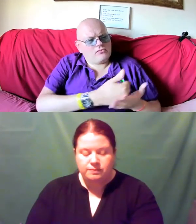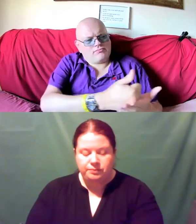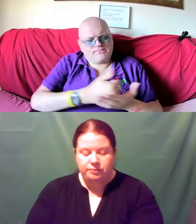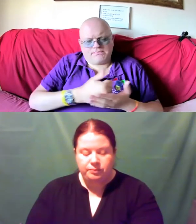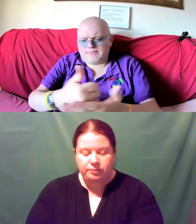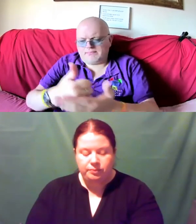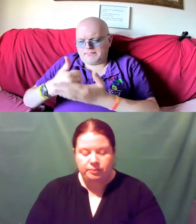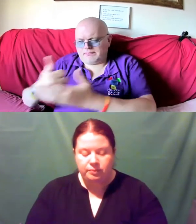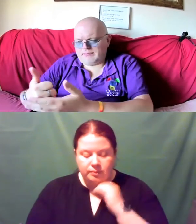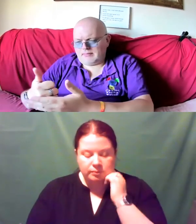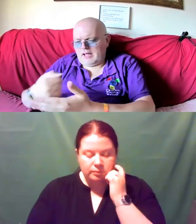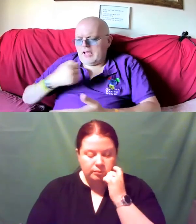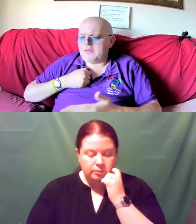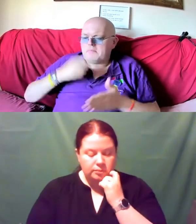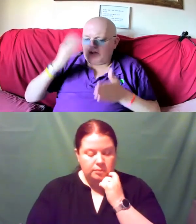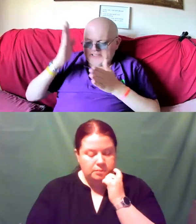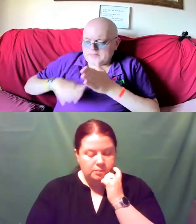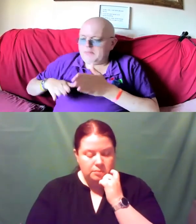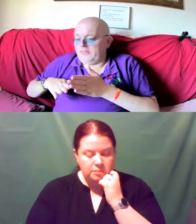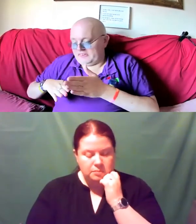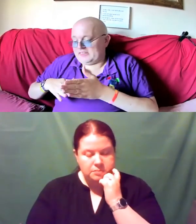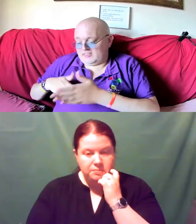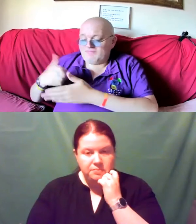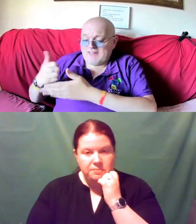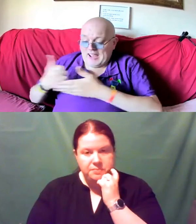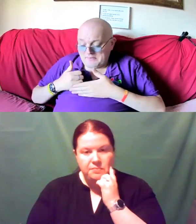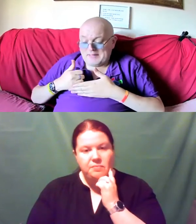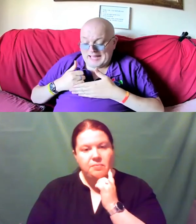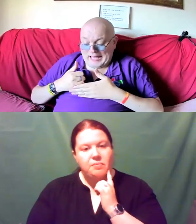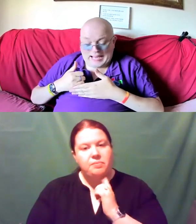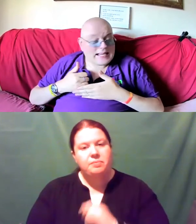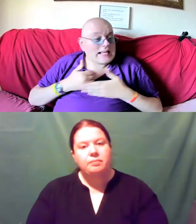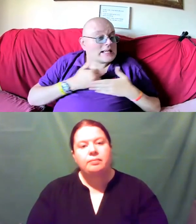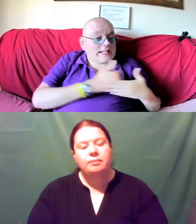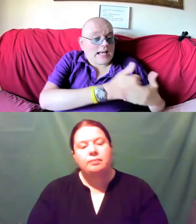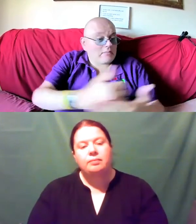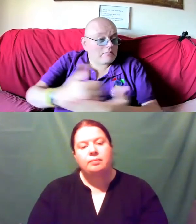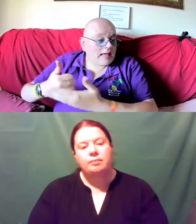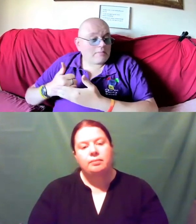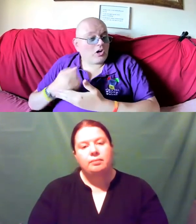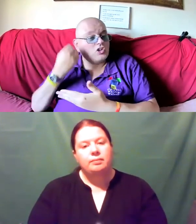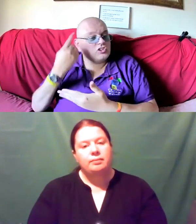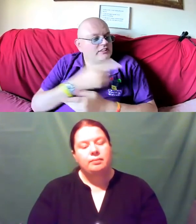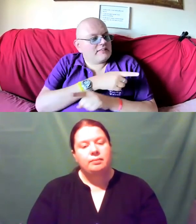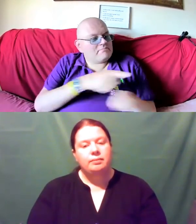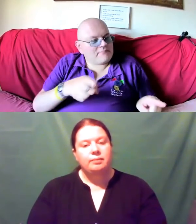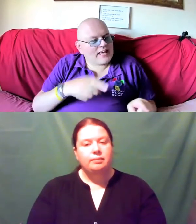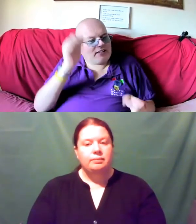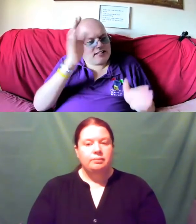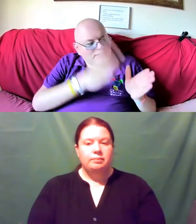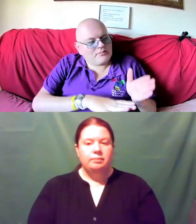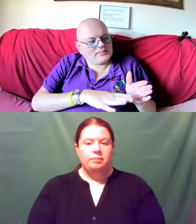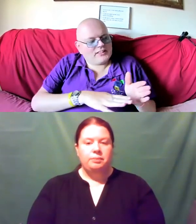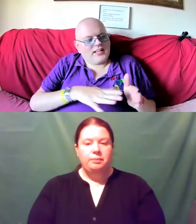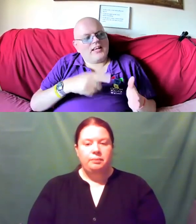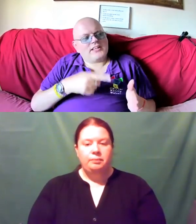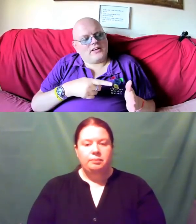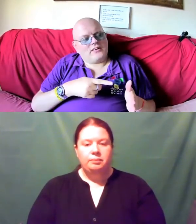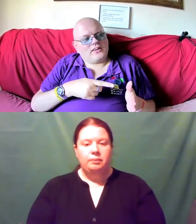me empathy. So when I'm at my best, it gives me huge empathy for other people. And so I try to be